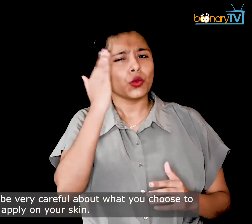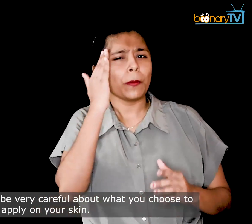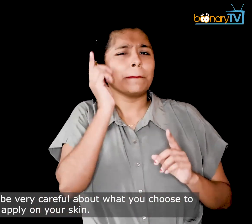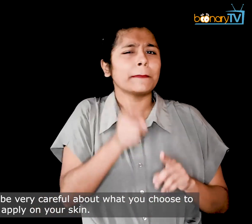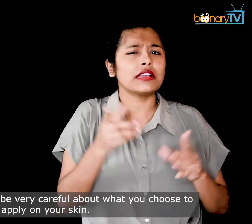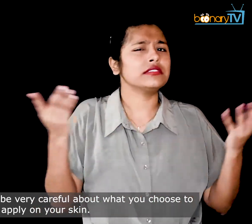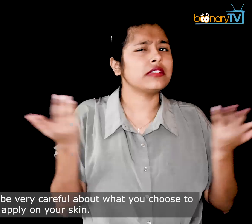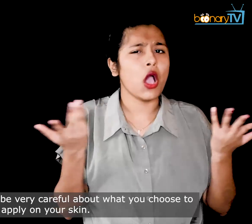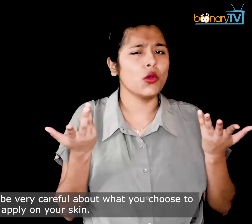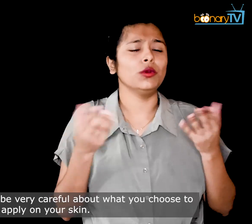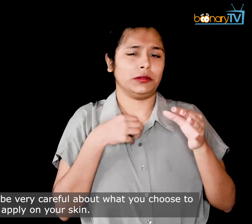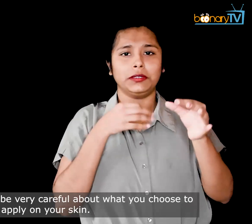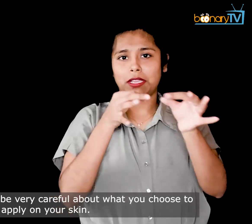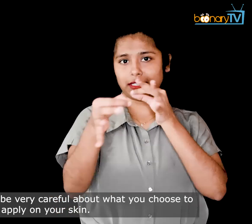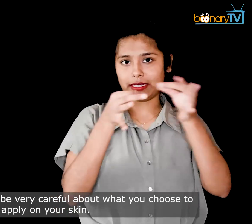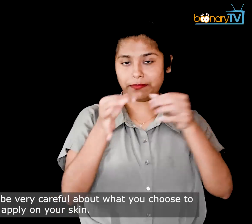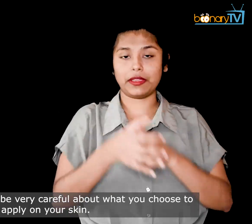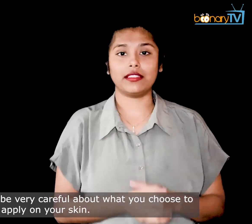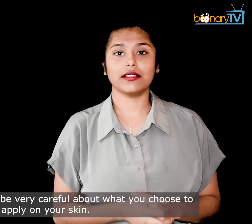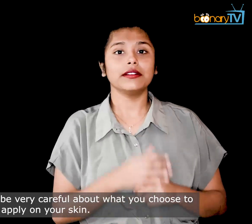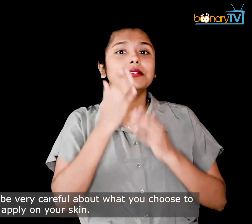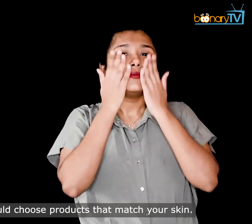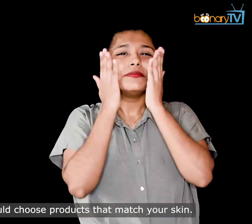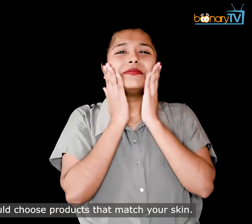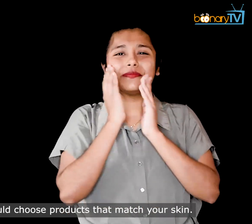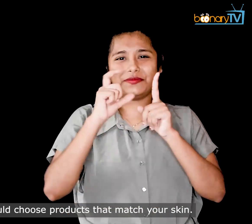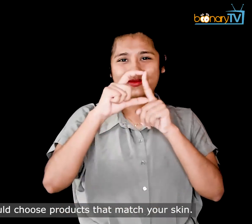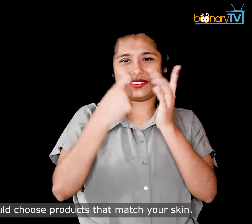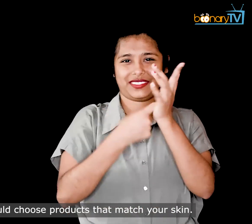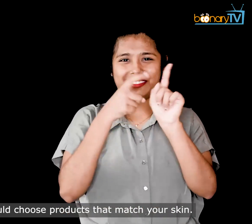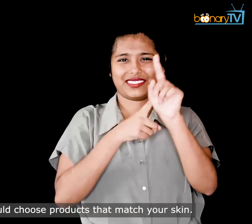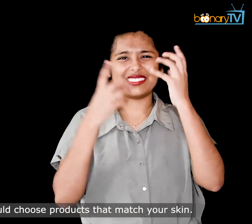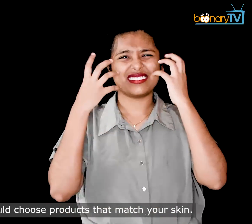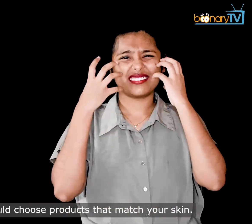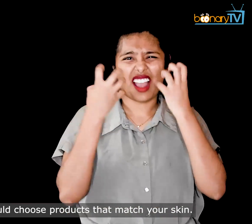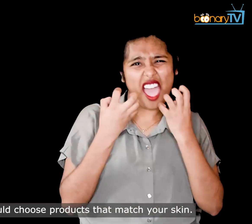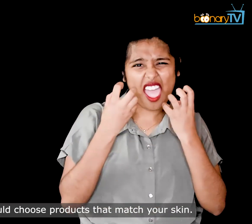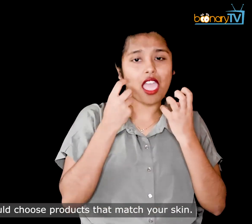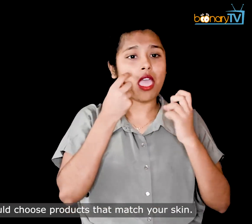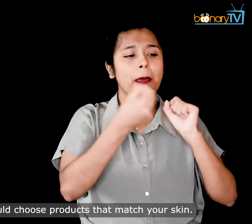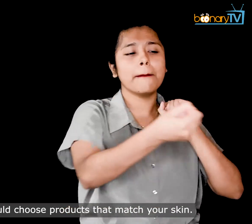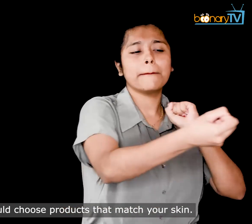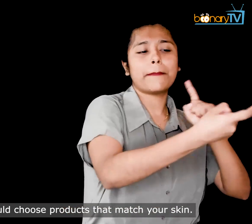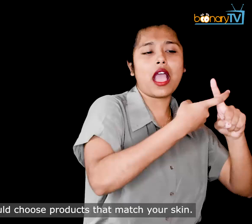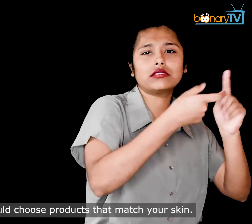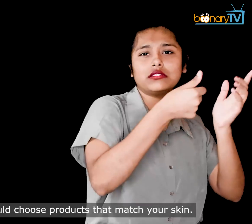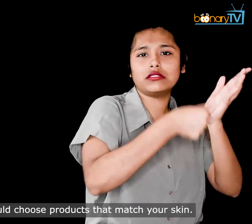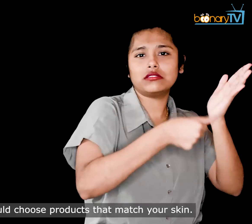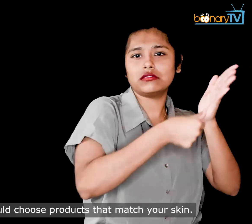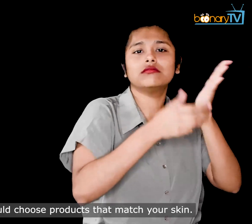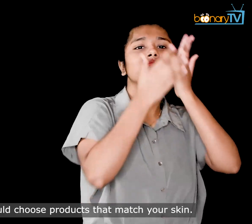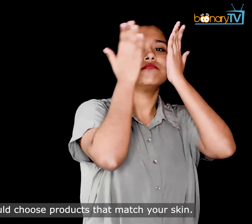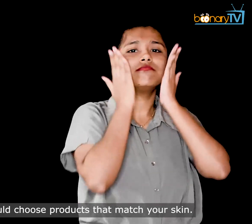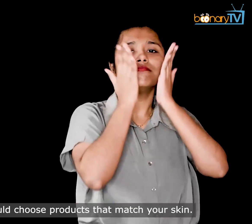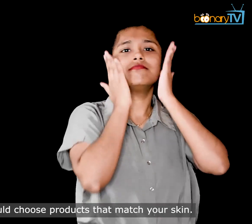to apply on your skin. For dry skin, you should choose products that match your skin.